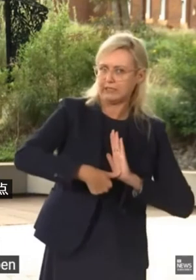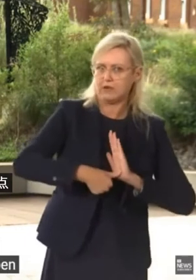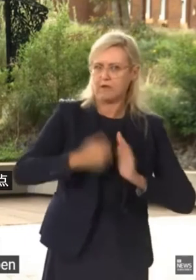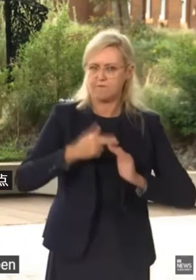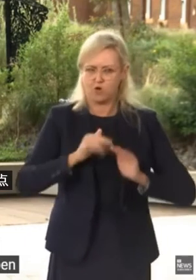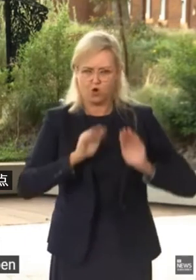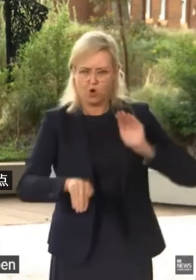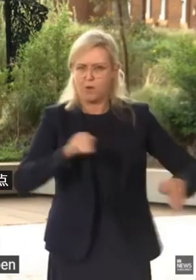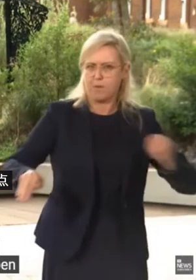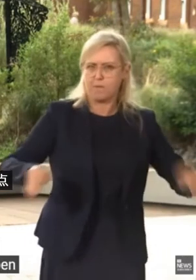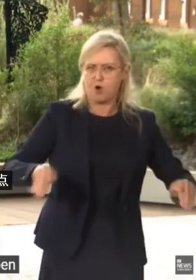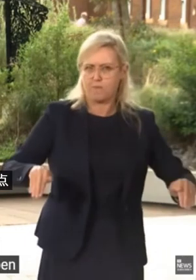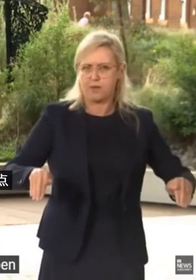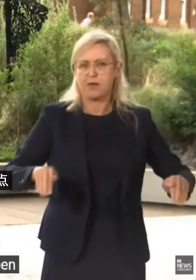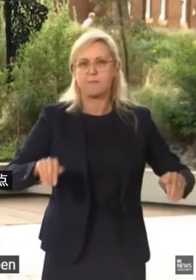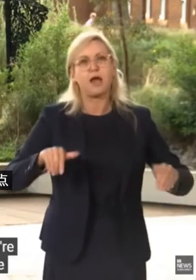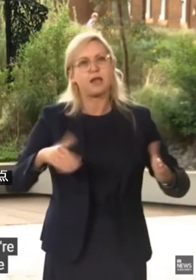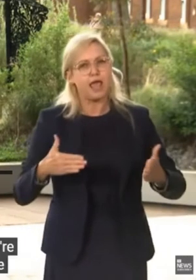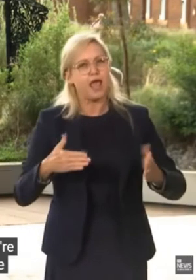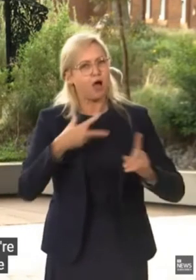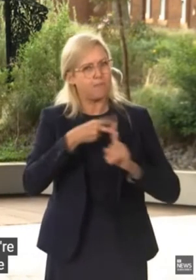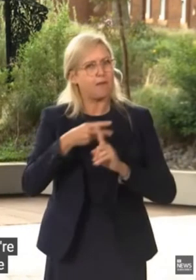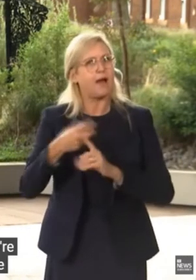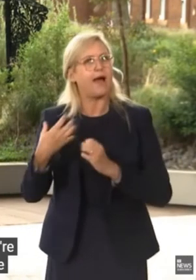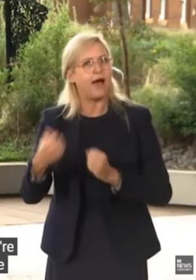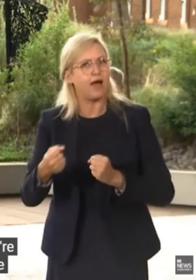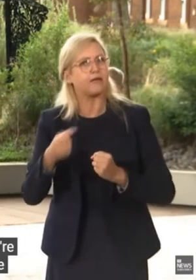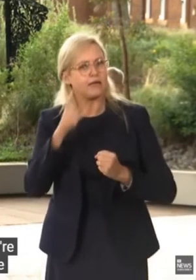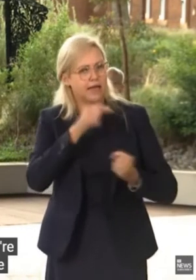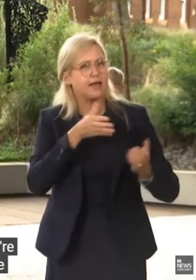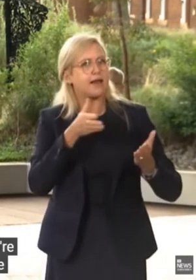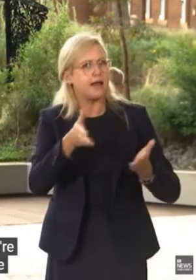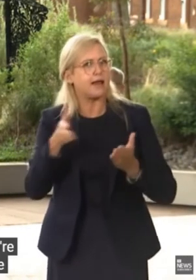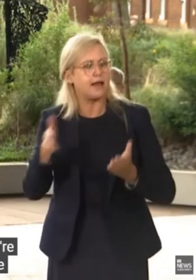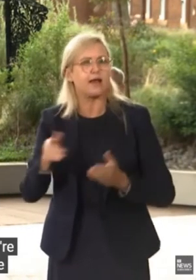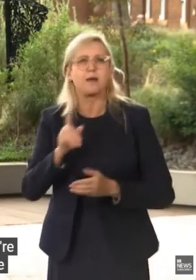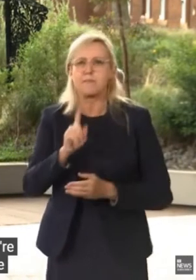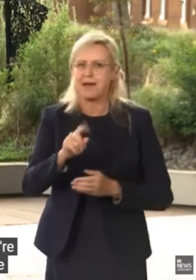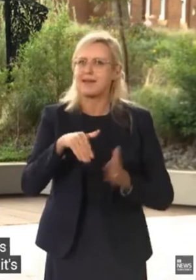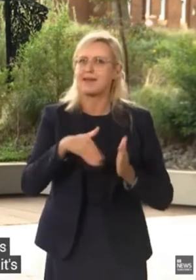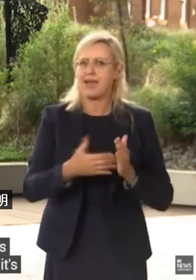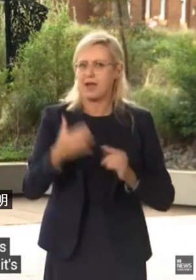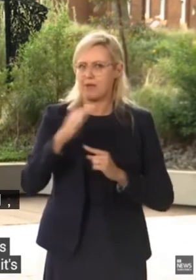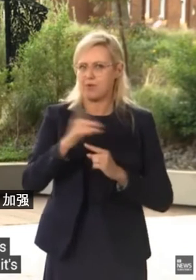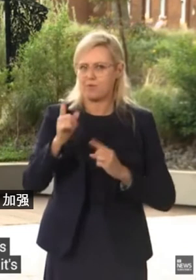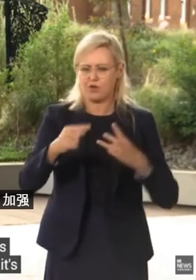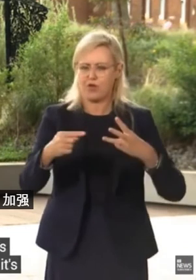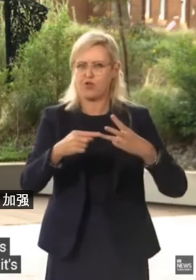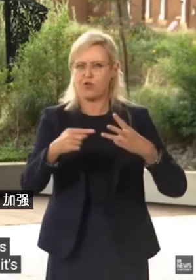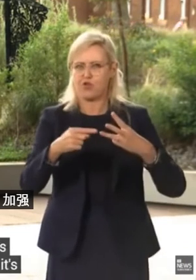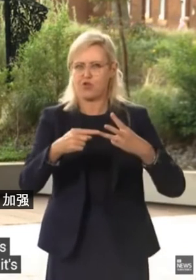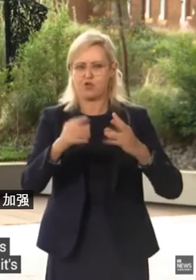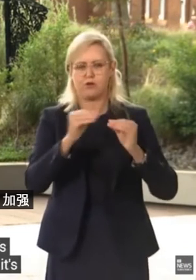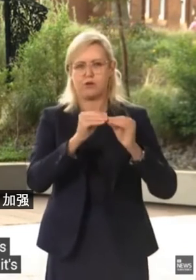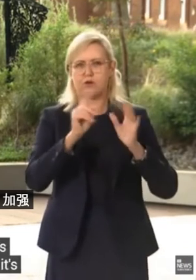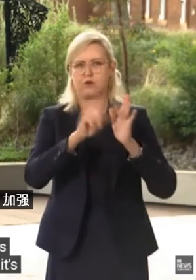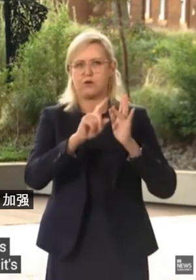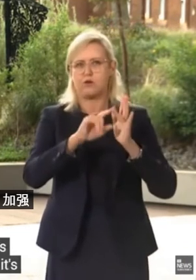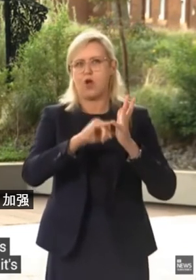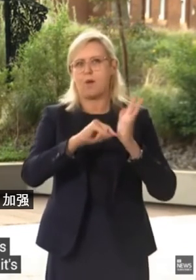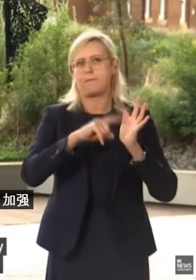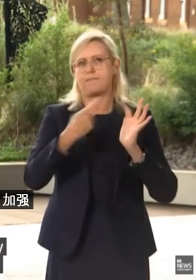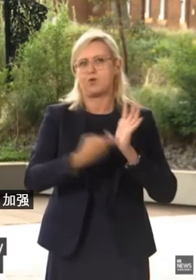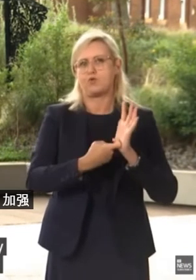other point I'd make, Ash, is booster shots. Booster shots. It's very, very clear. It's very, very clear on the evidence